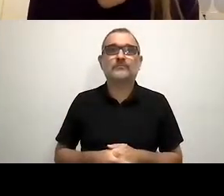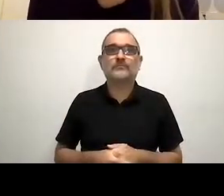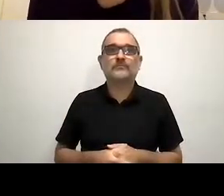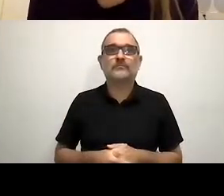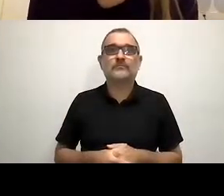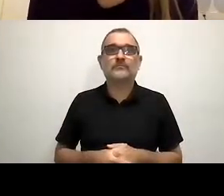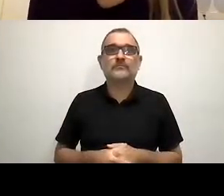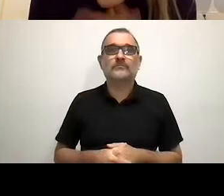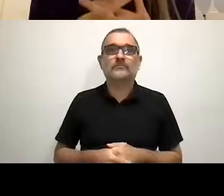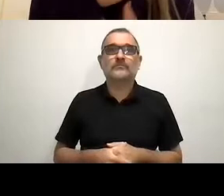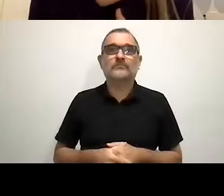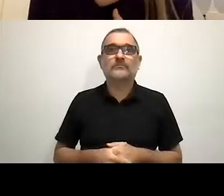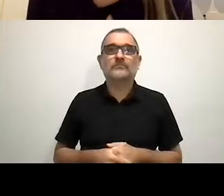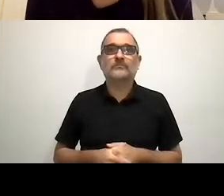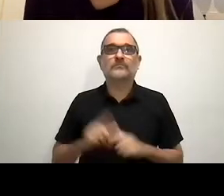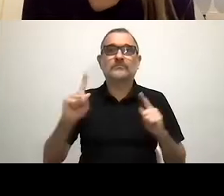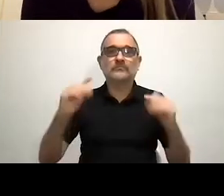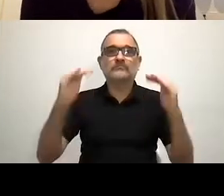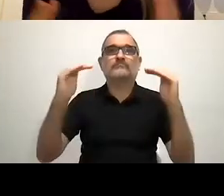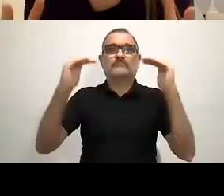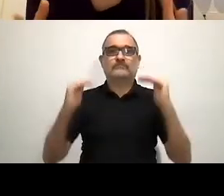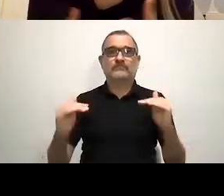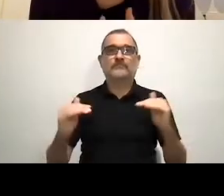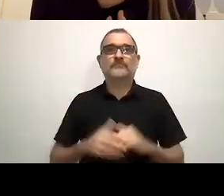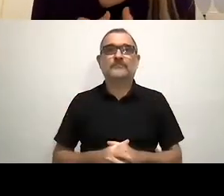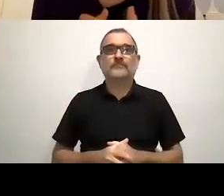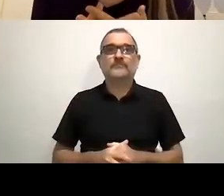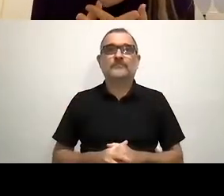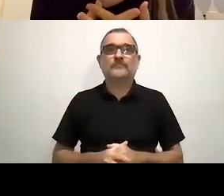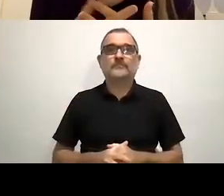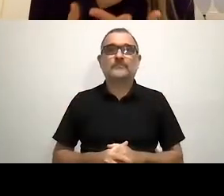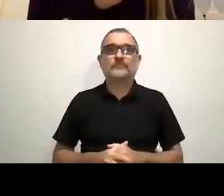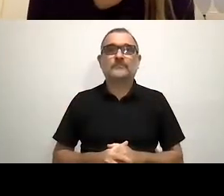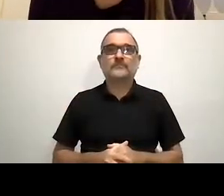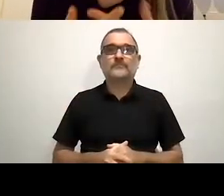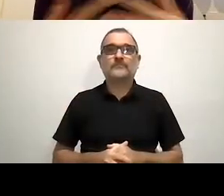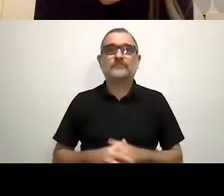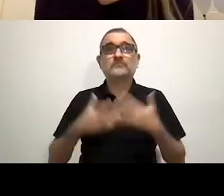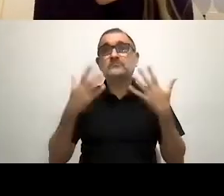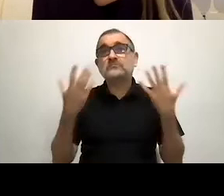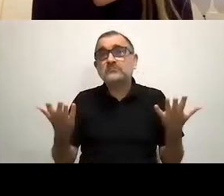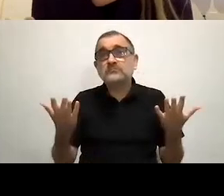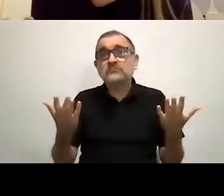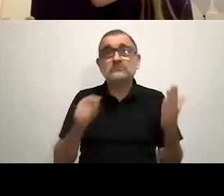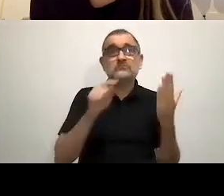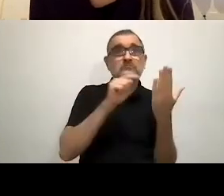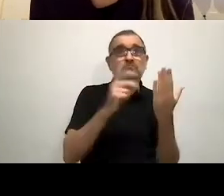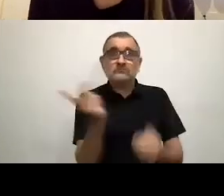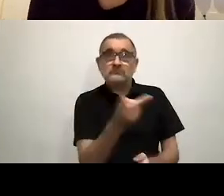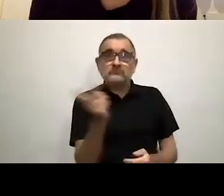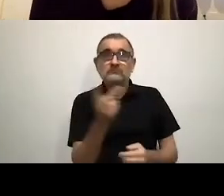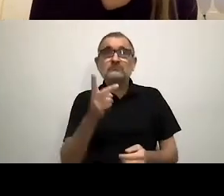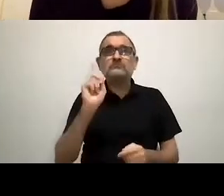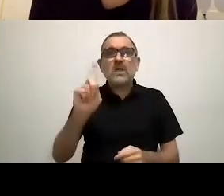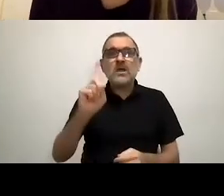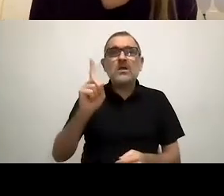And then also both groups should have skills in co-working and team working with other professionals.